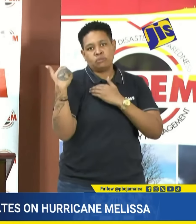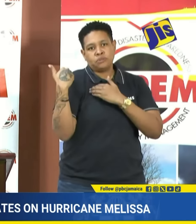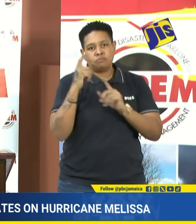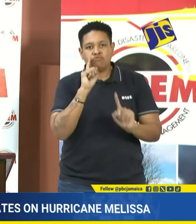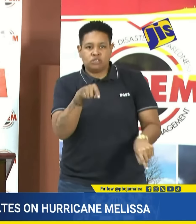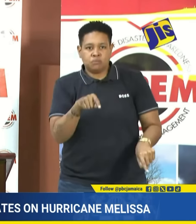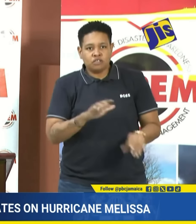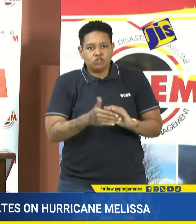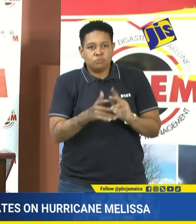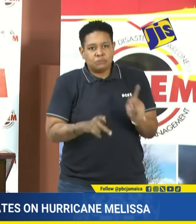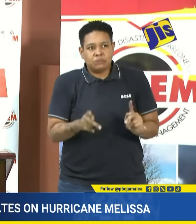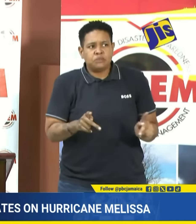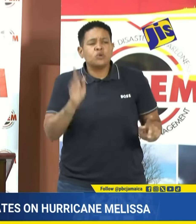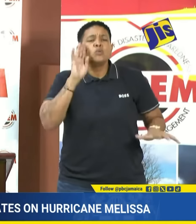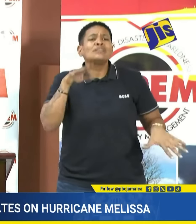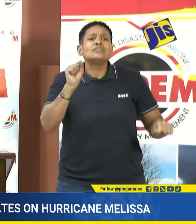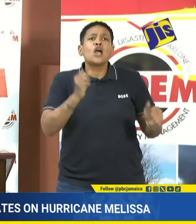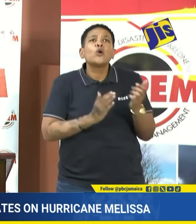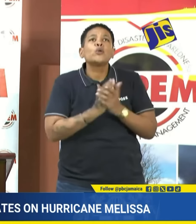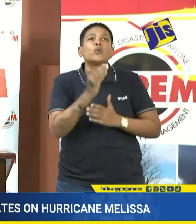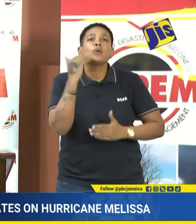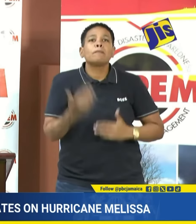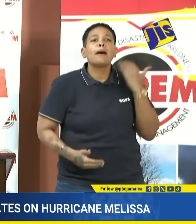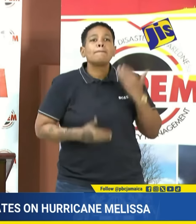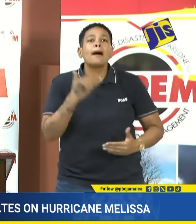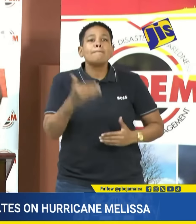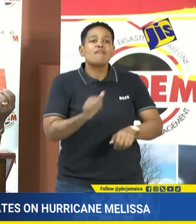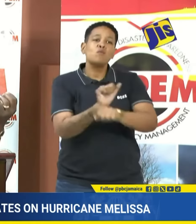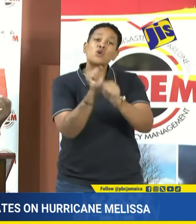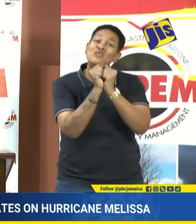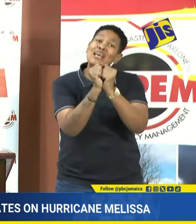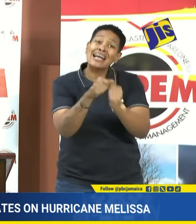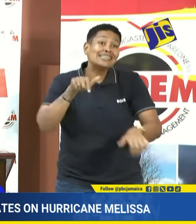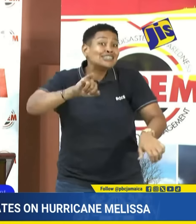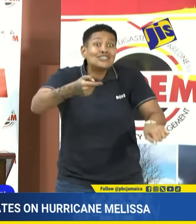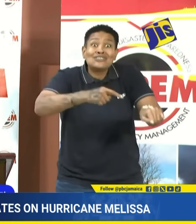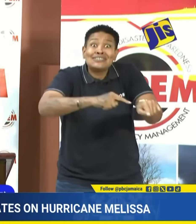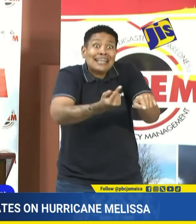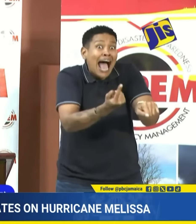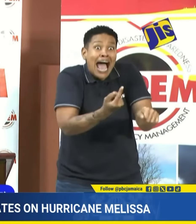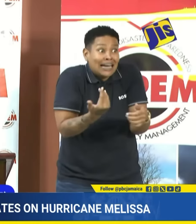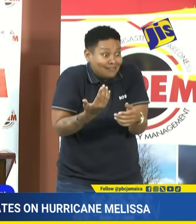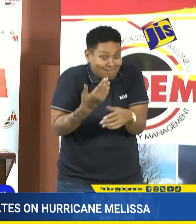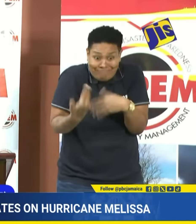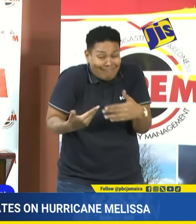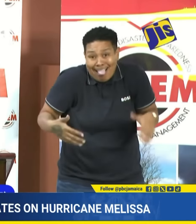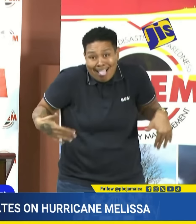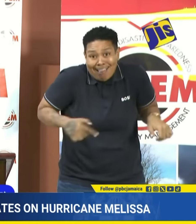that will take us through. This is just the beginning.